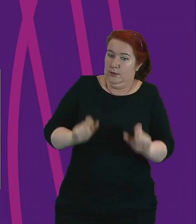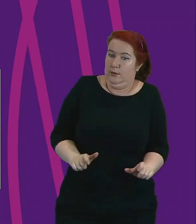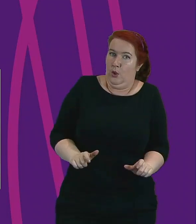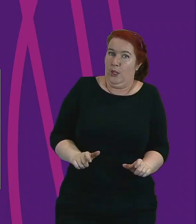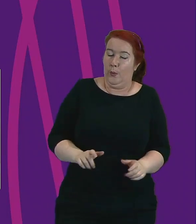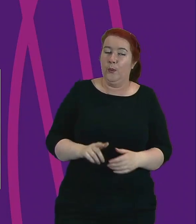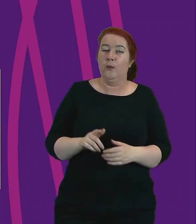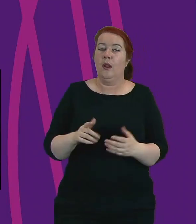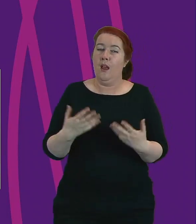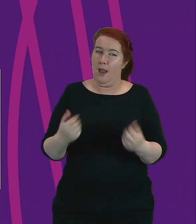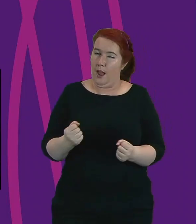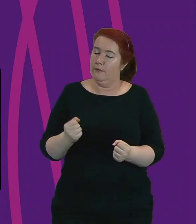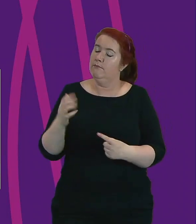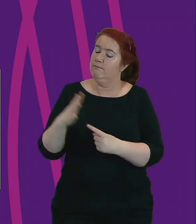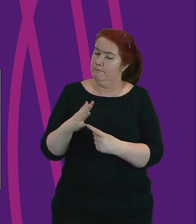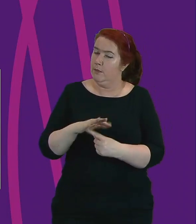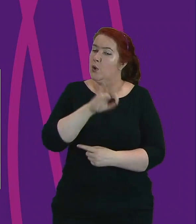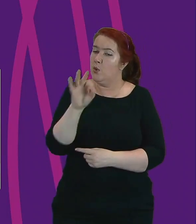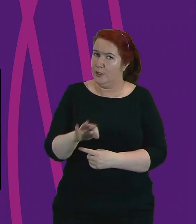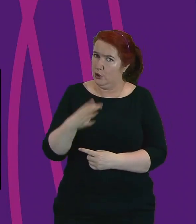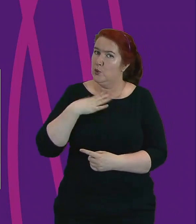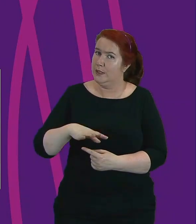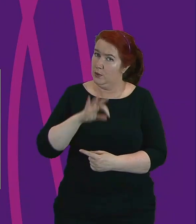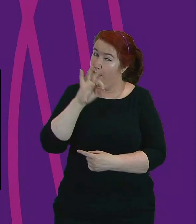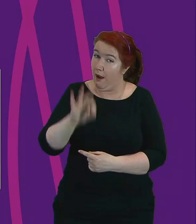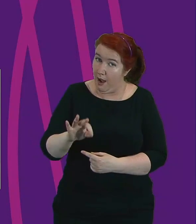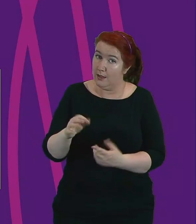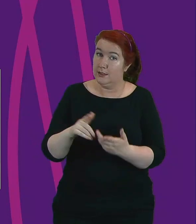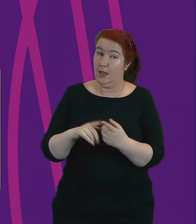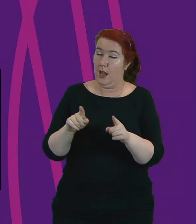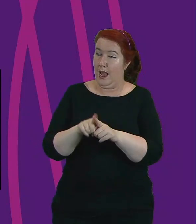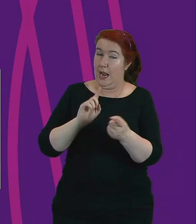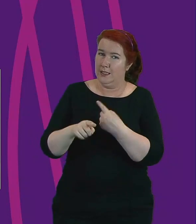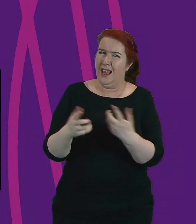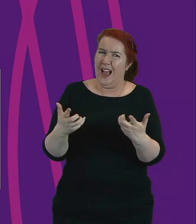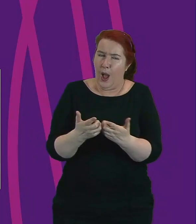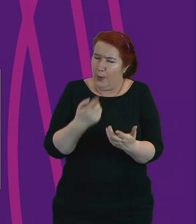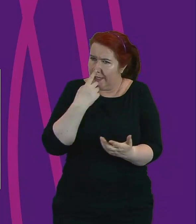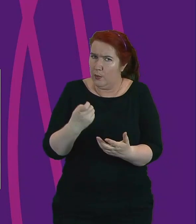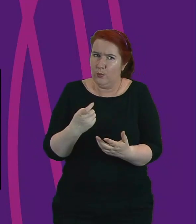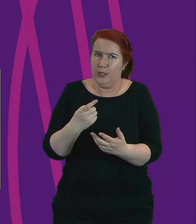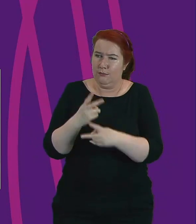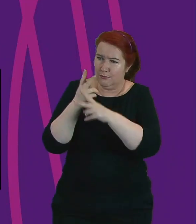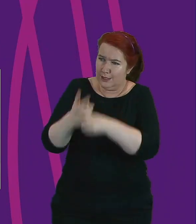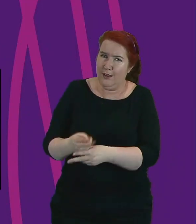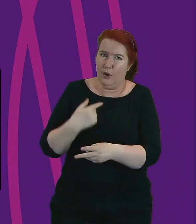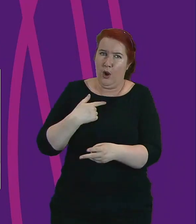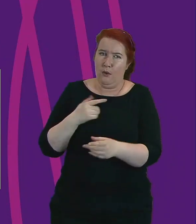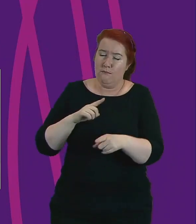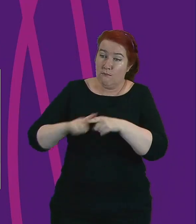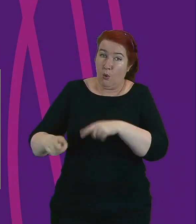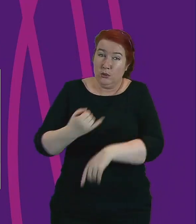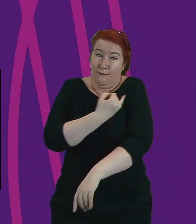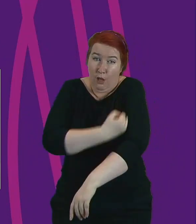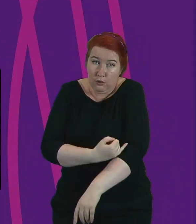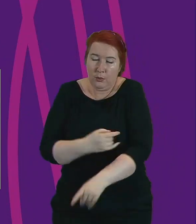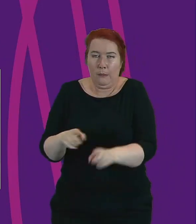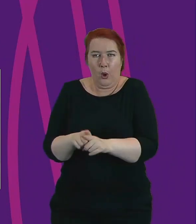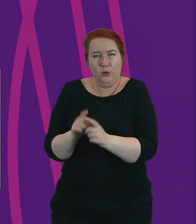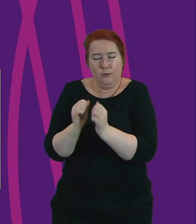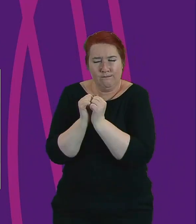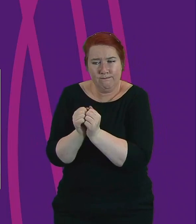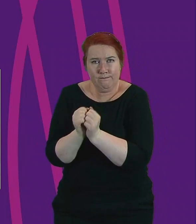asked and answered about how we best care for our most vulnerable yet cherished of citizens. And I hope that we can start